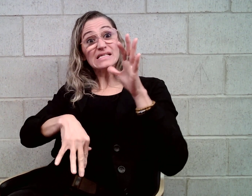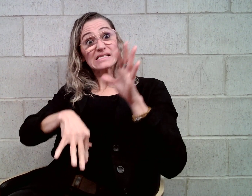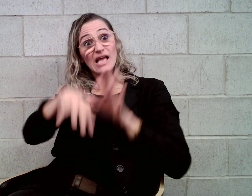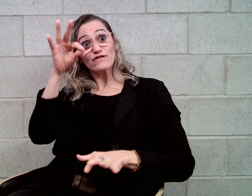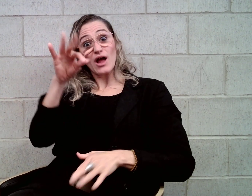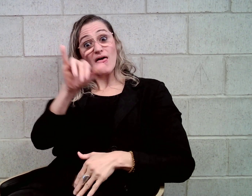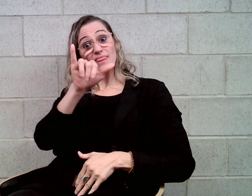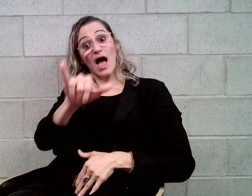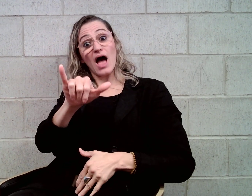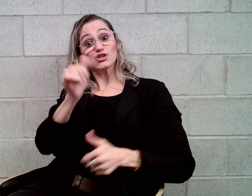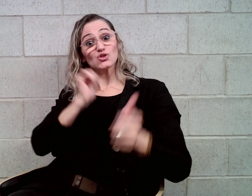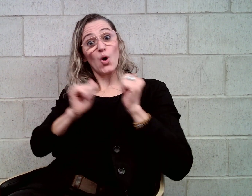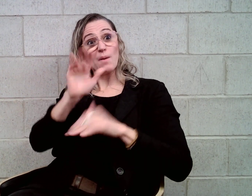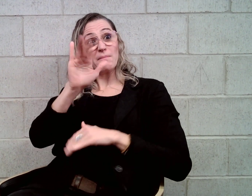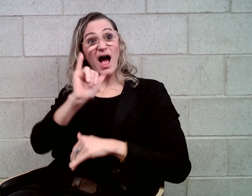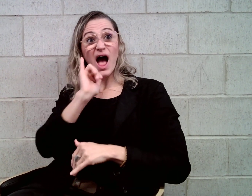really didn't. It was only when we,